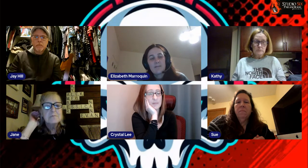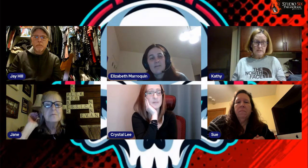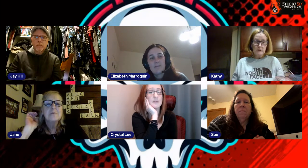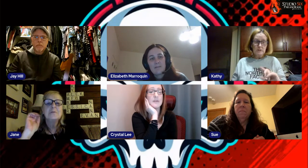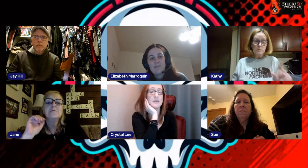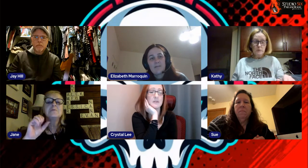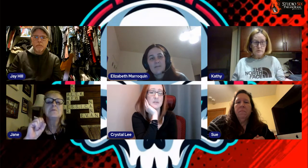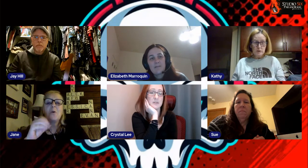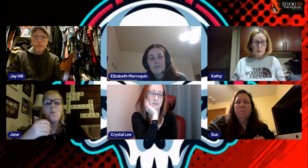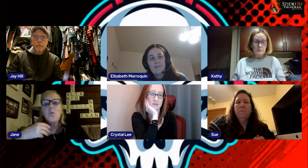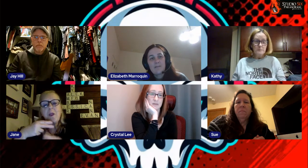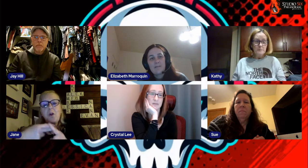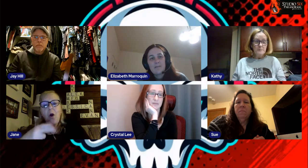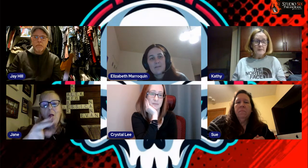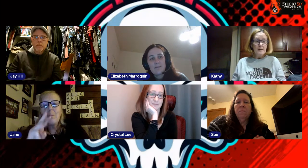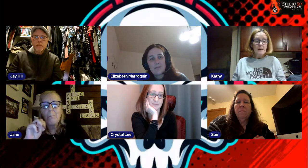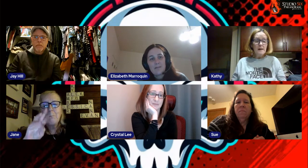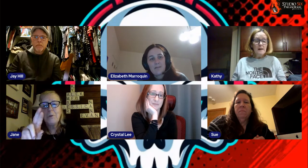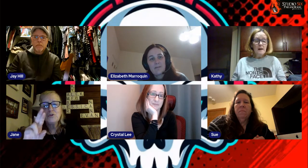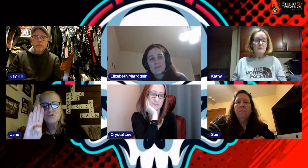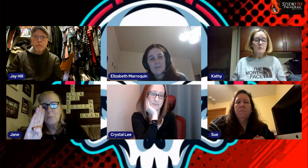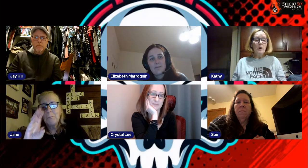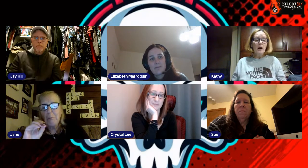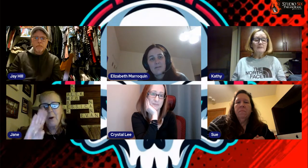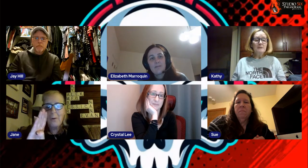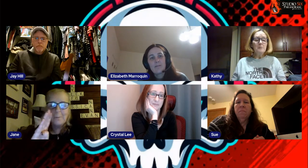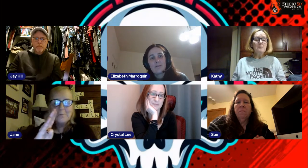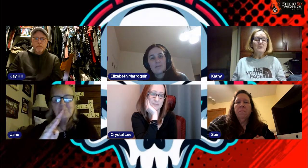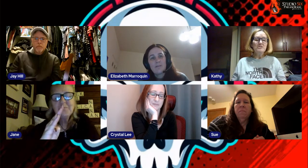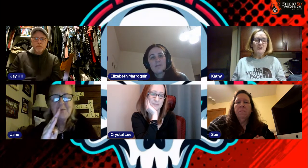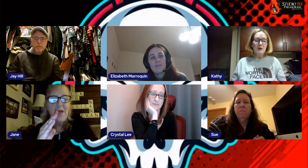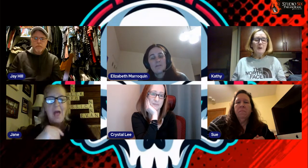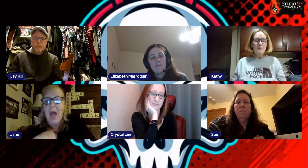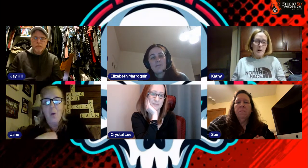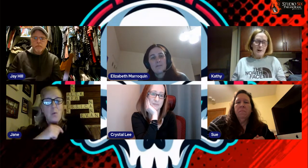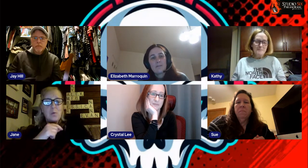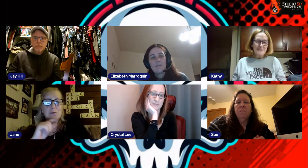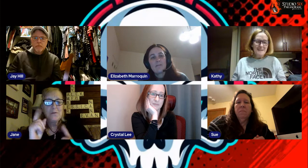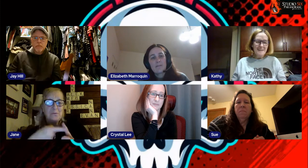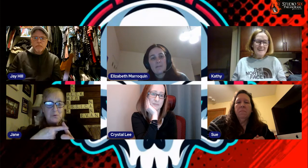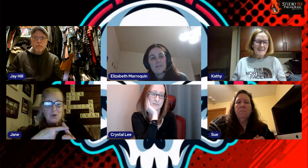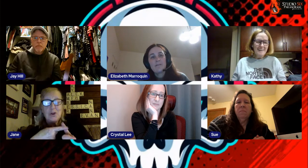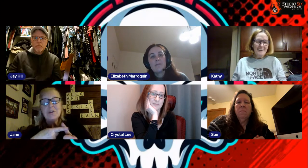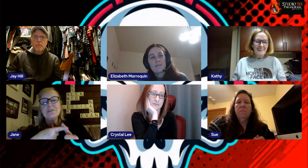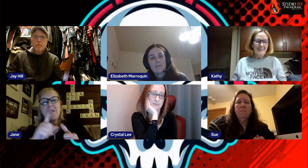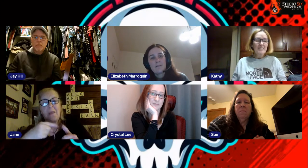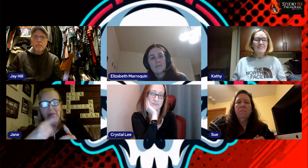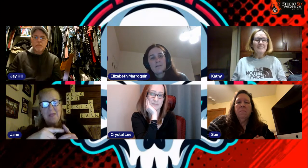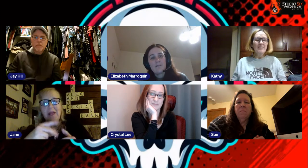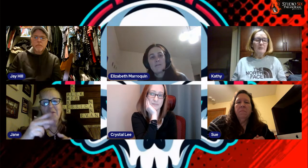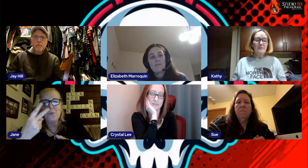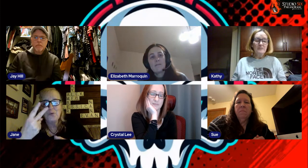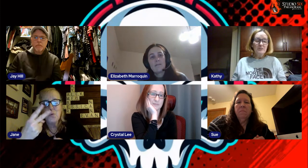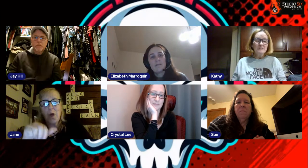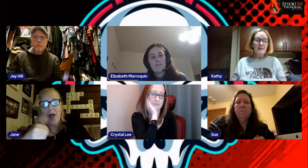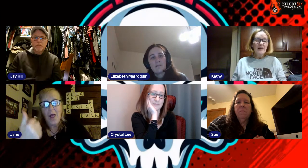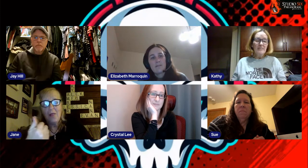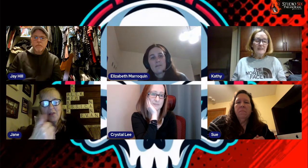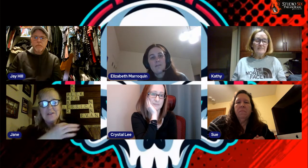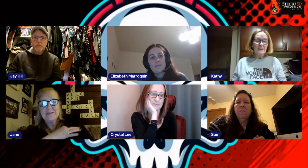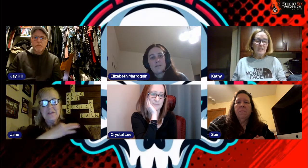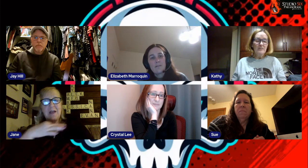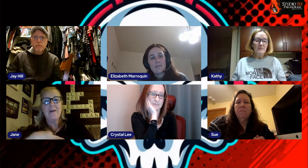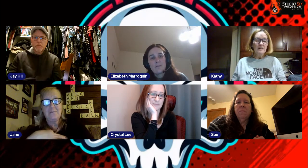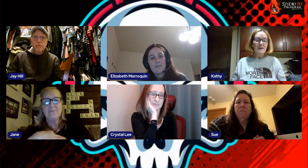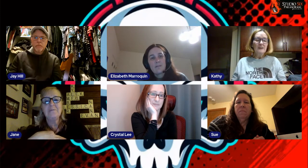house that she moved to. And we called him Mr. Bob. Now the first and